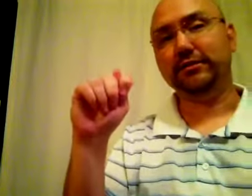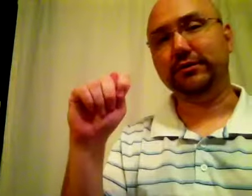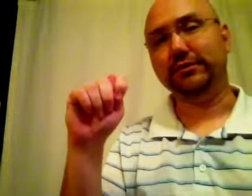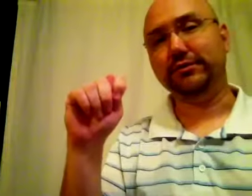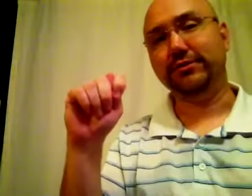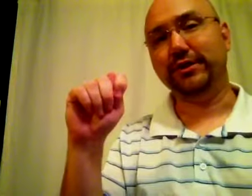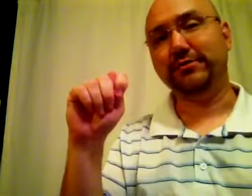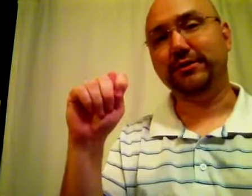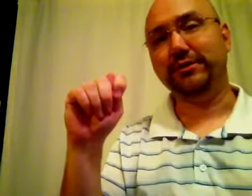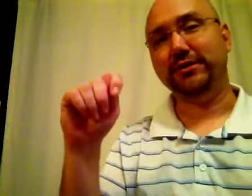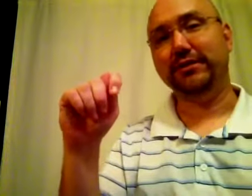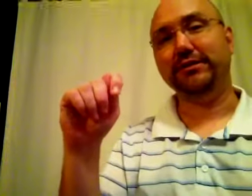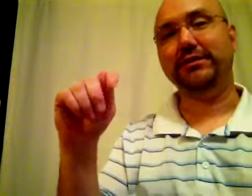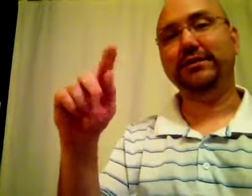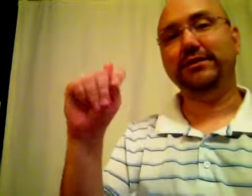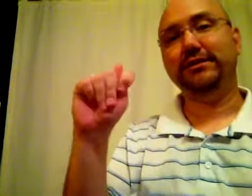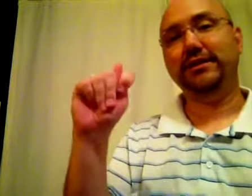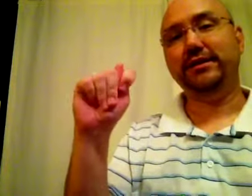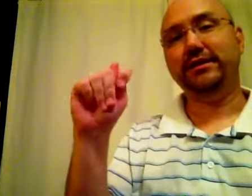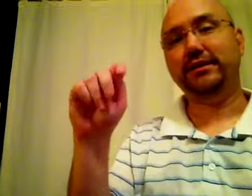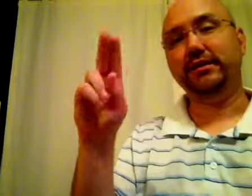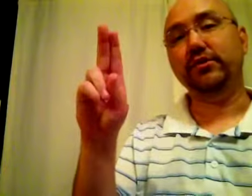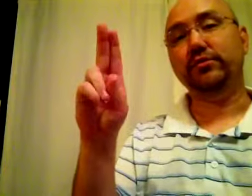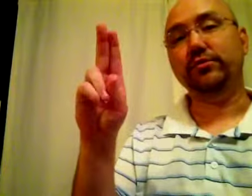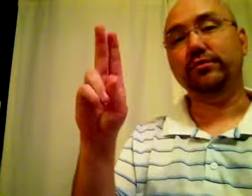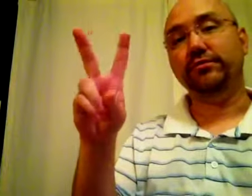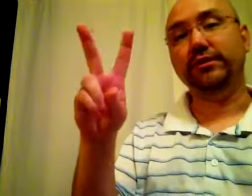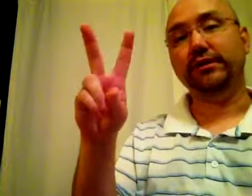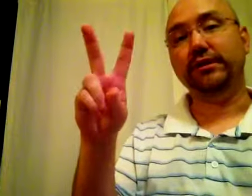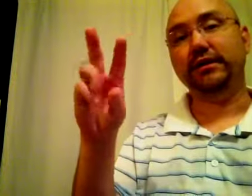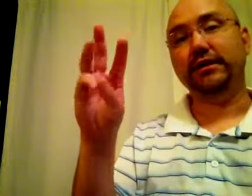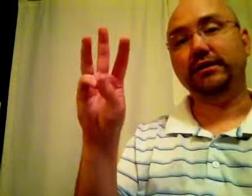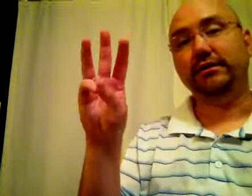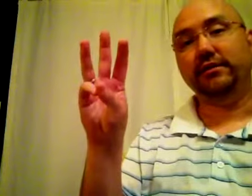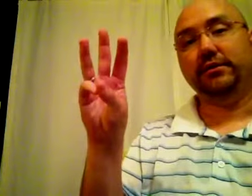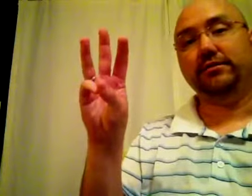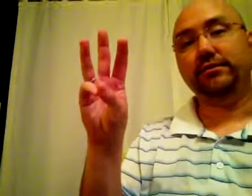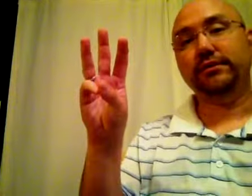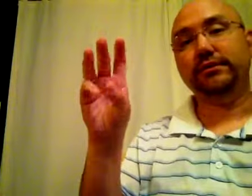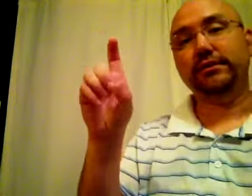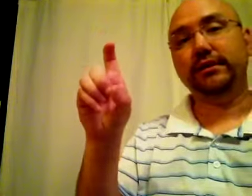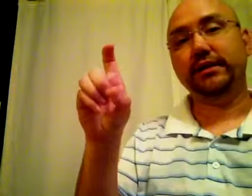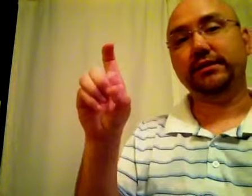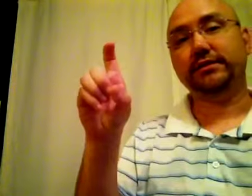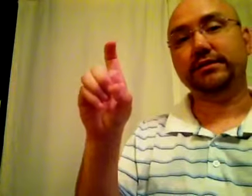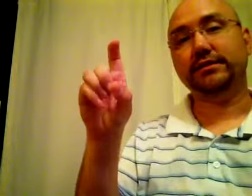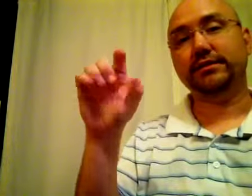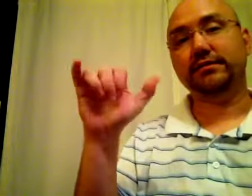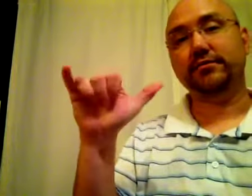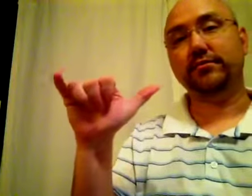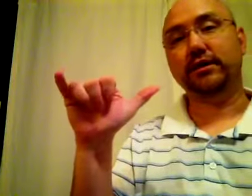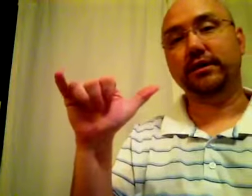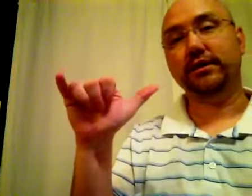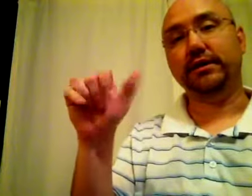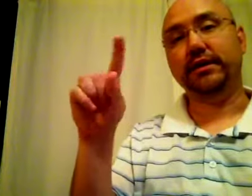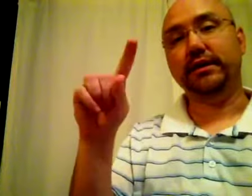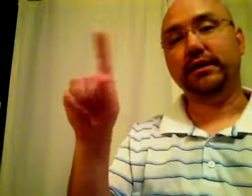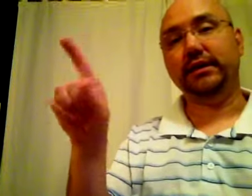a little strange. We do it again. T, U, V, W, X, Y, and